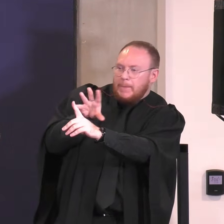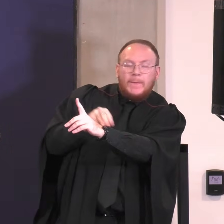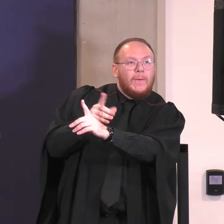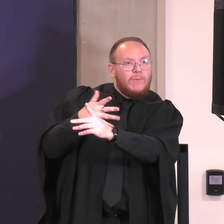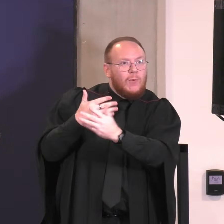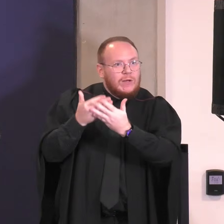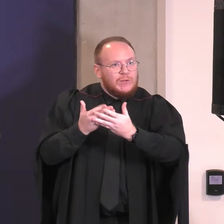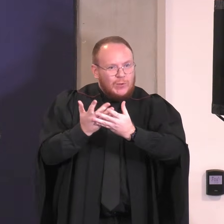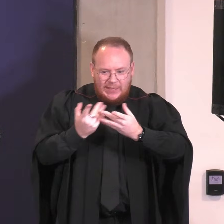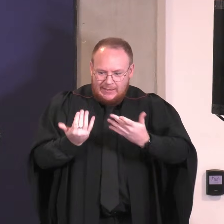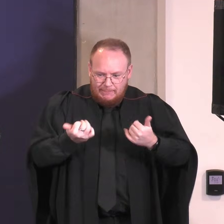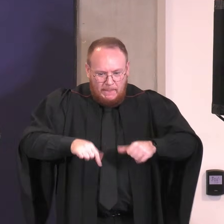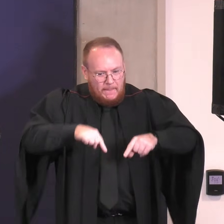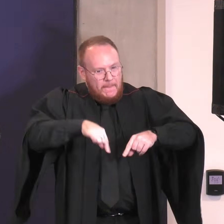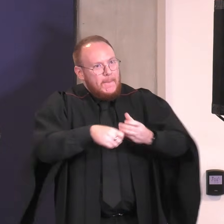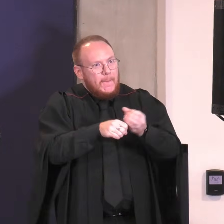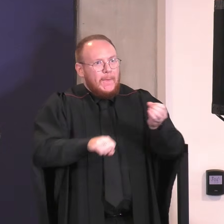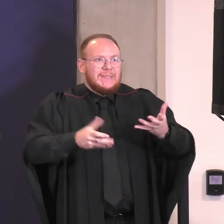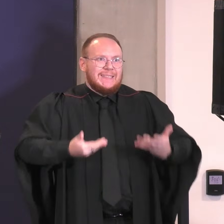graduation here today.